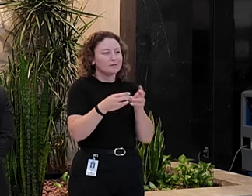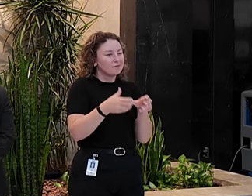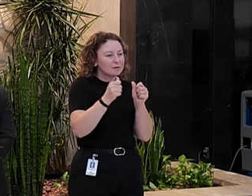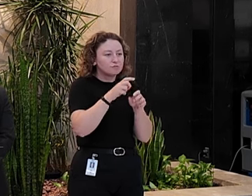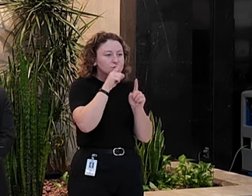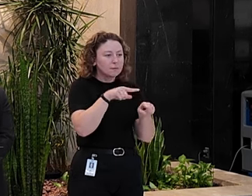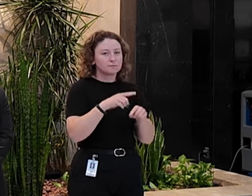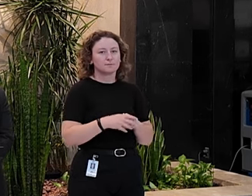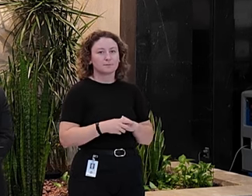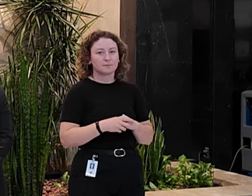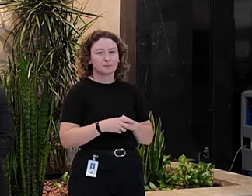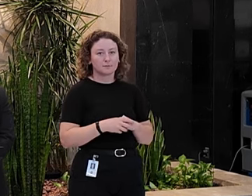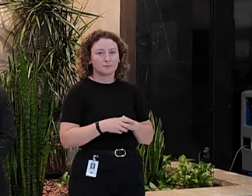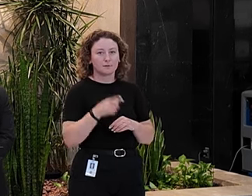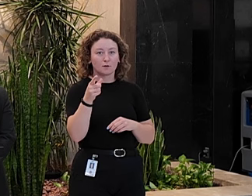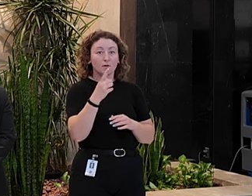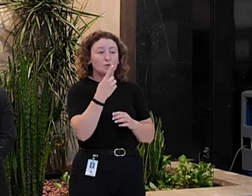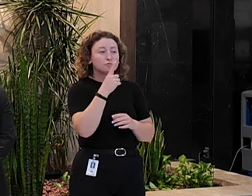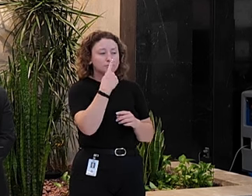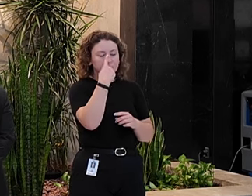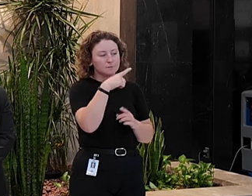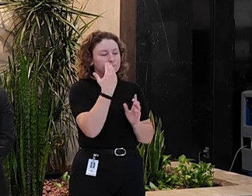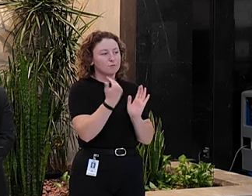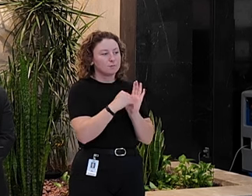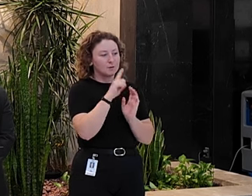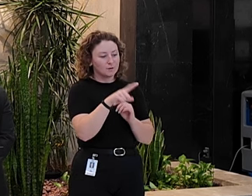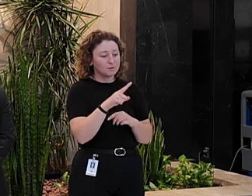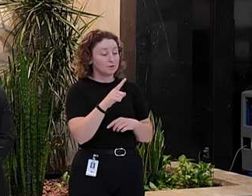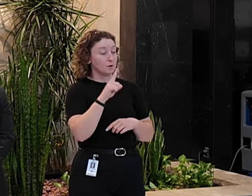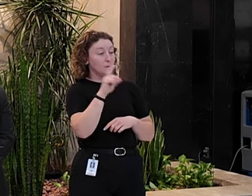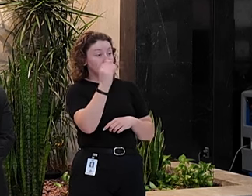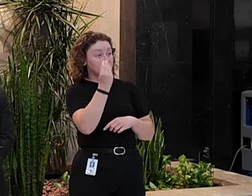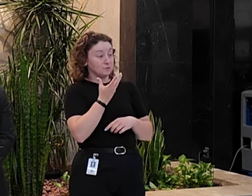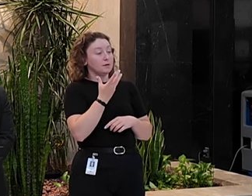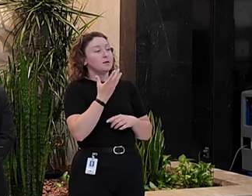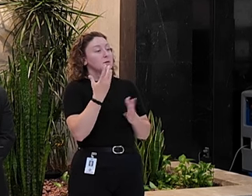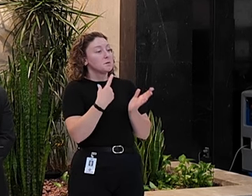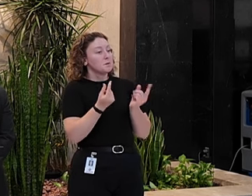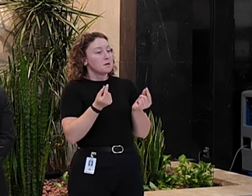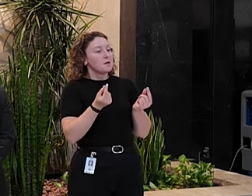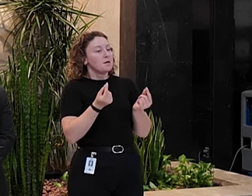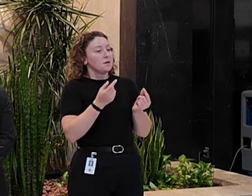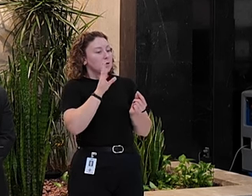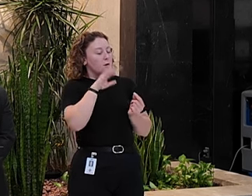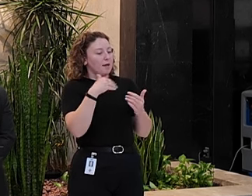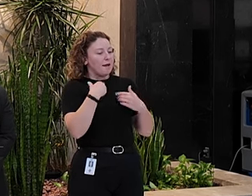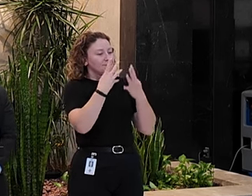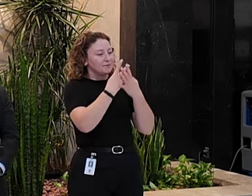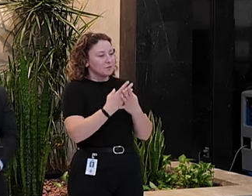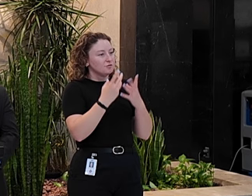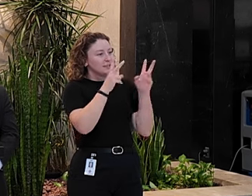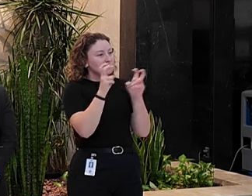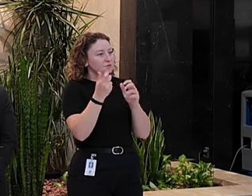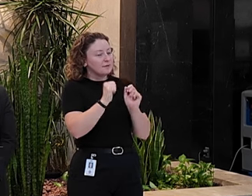possible. Can you repeat the question? The question that was put forth was, knowing that there was issues with the filters,